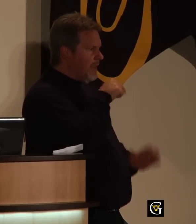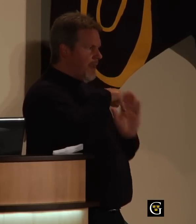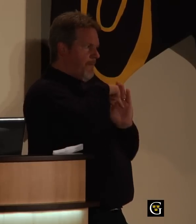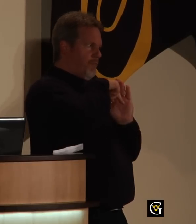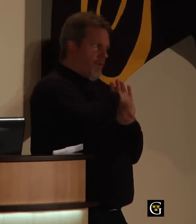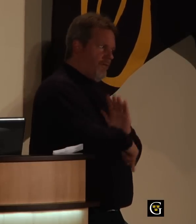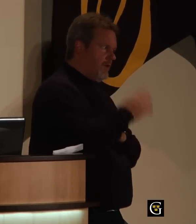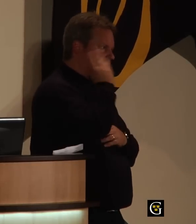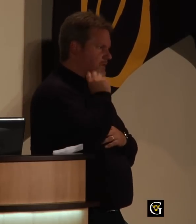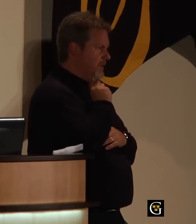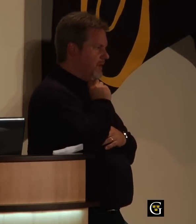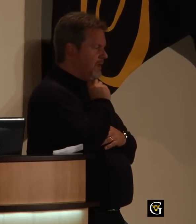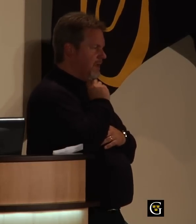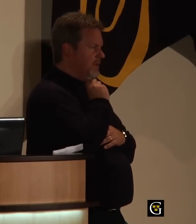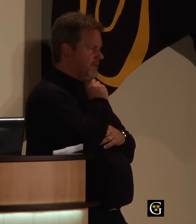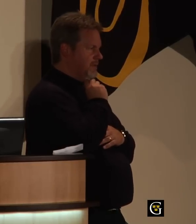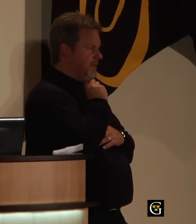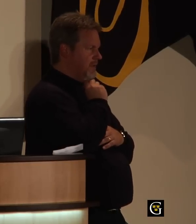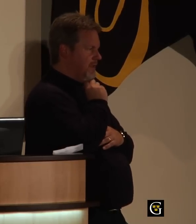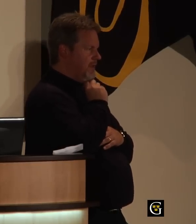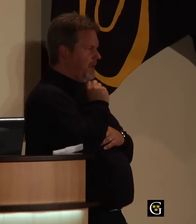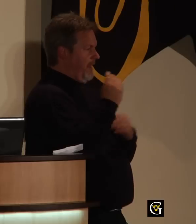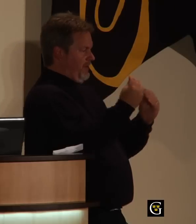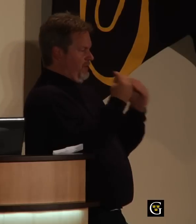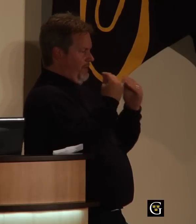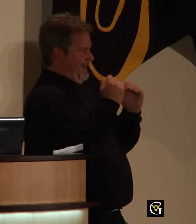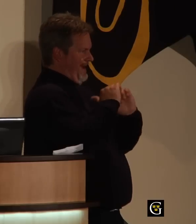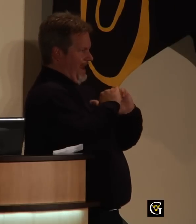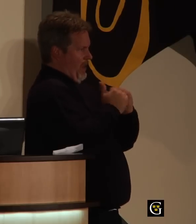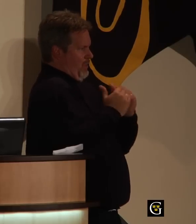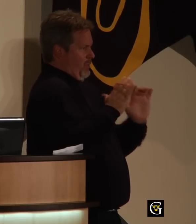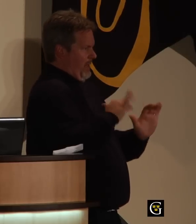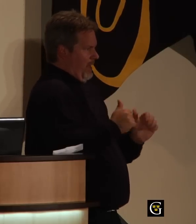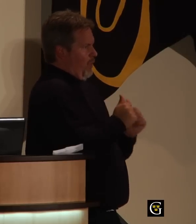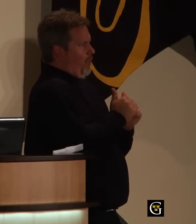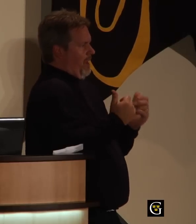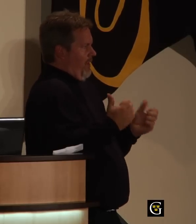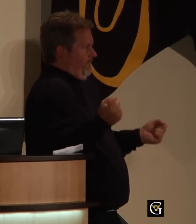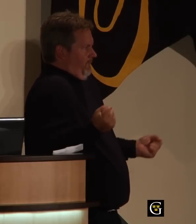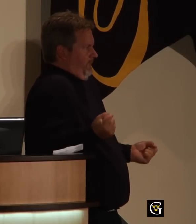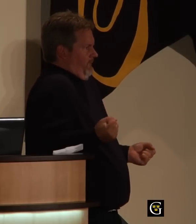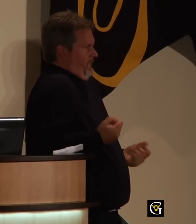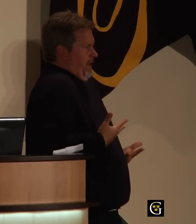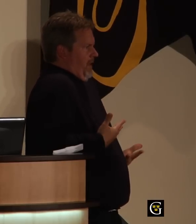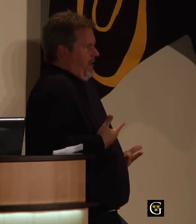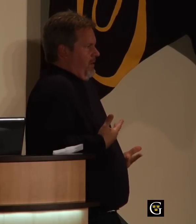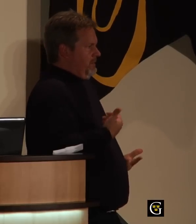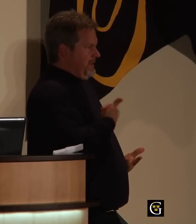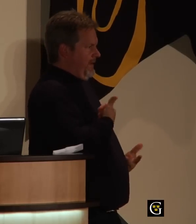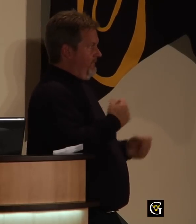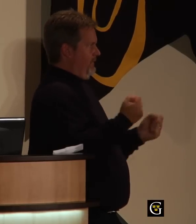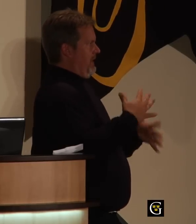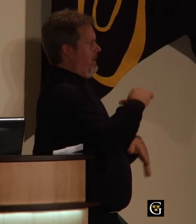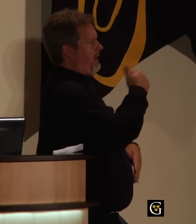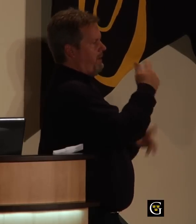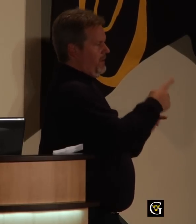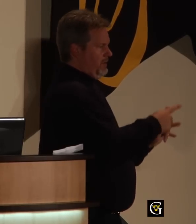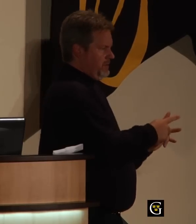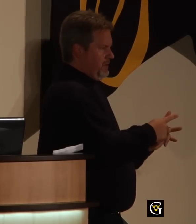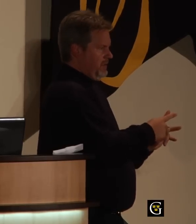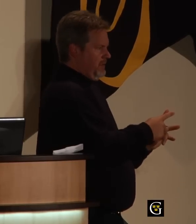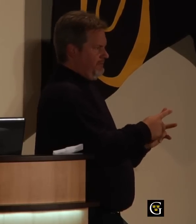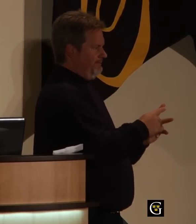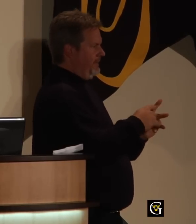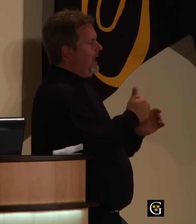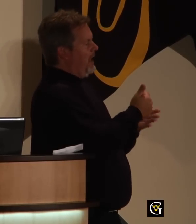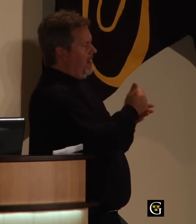It taught me how you do that without flipping yourself out, How you do without flipping somebody else in it. It helped